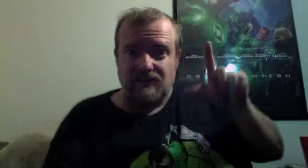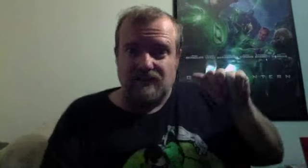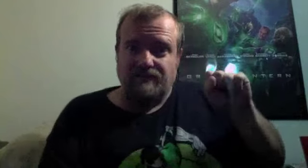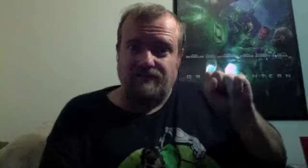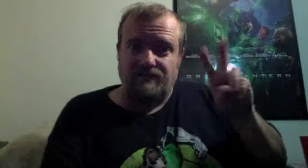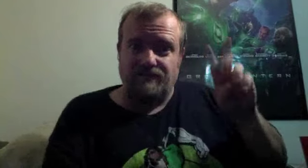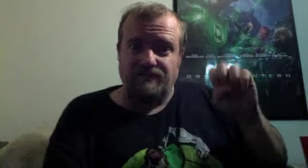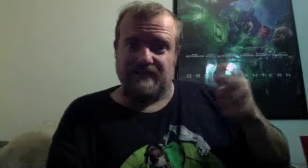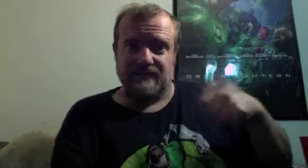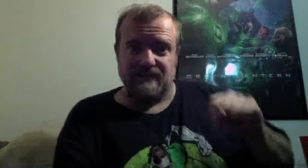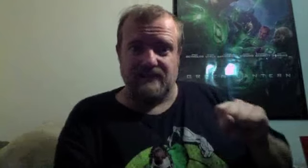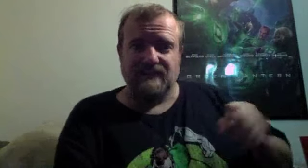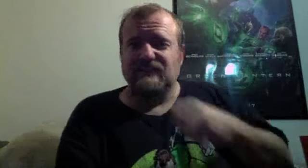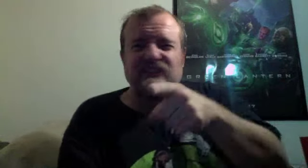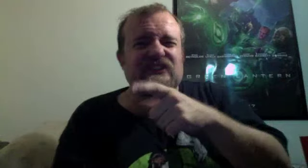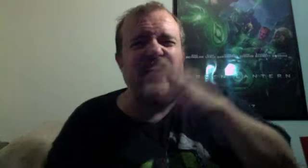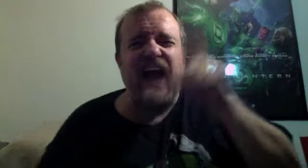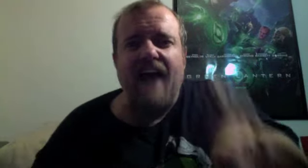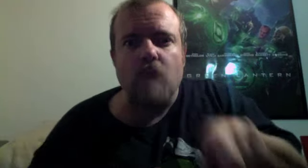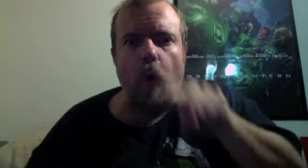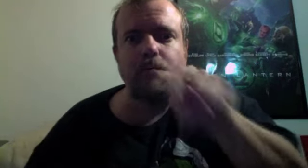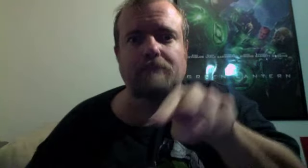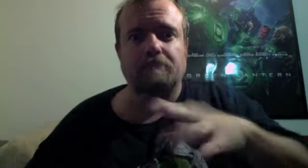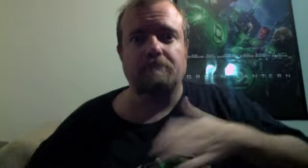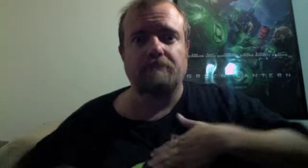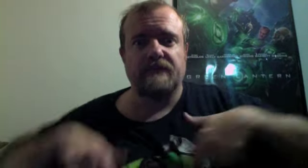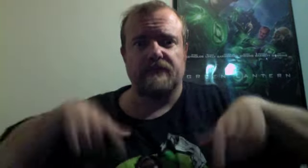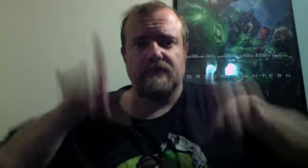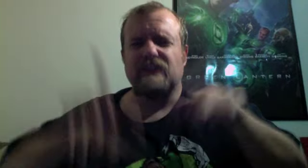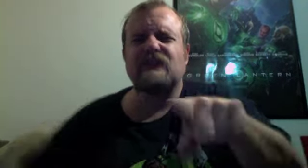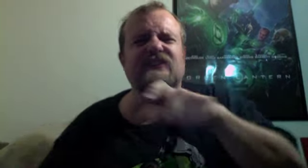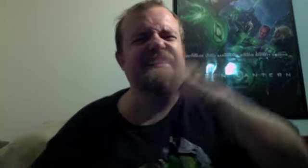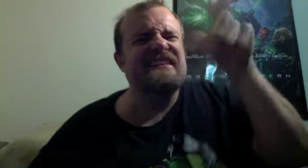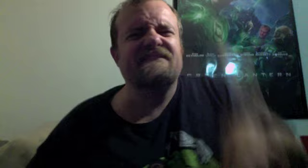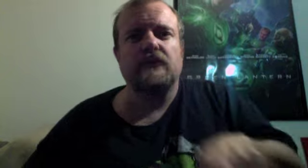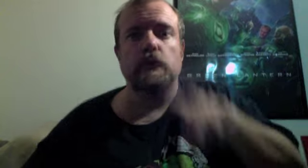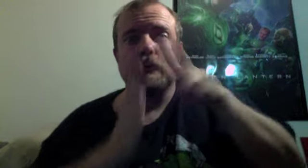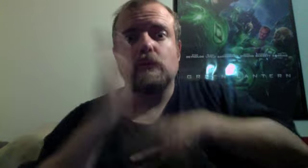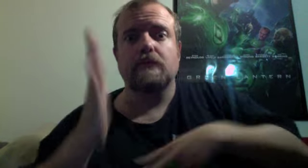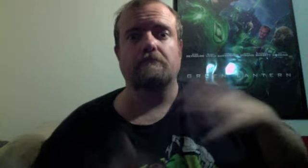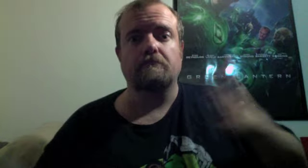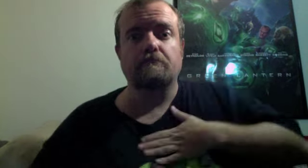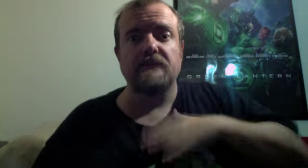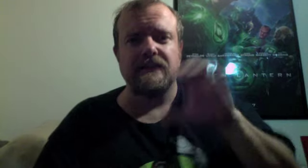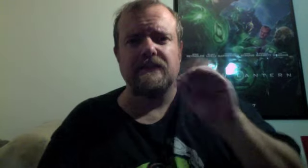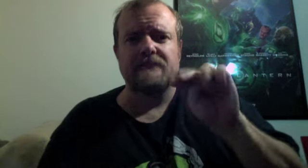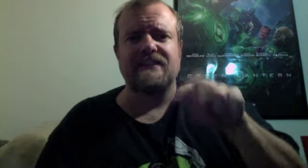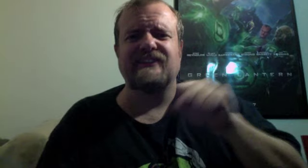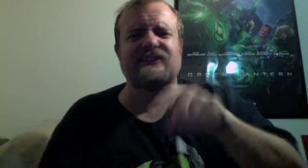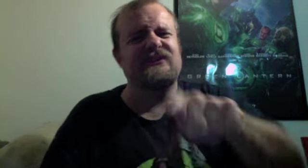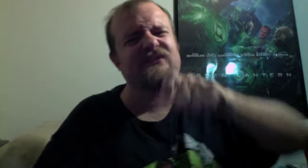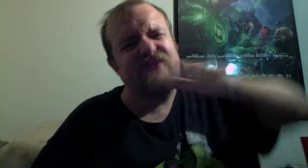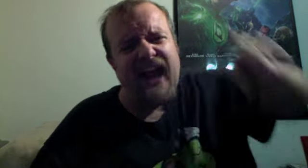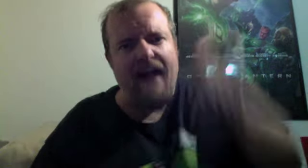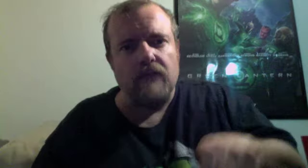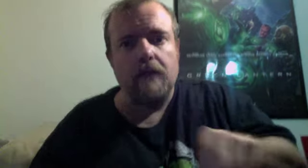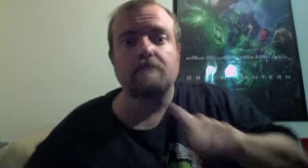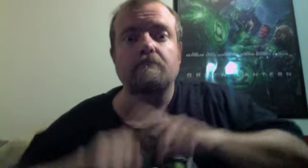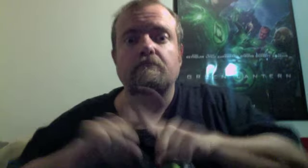hand. Dyes it. Attaches a stainless steel buckle. Then sews tabs on both ends. That hook the swing